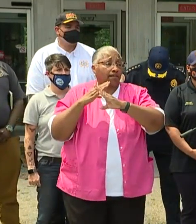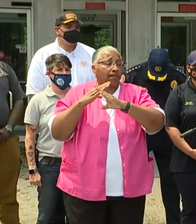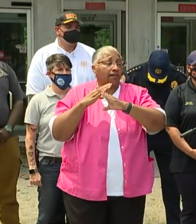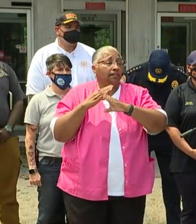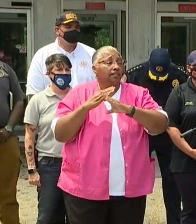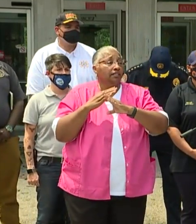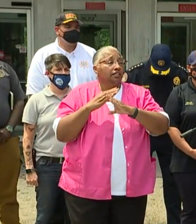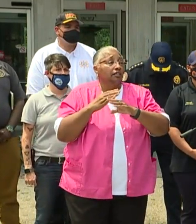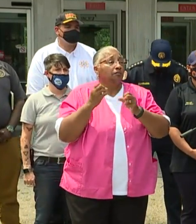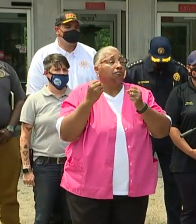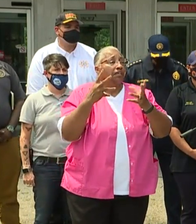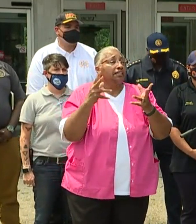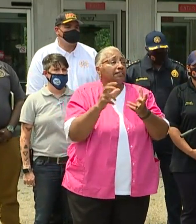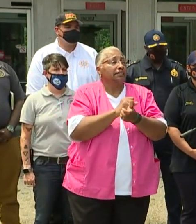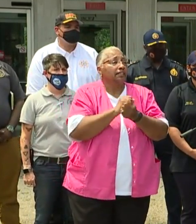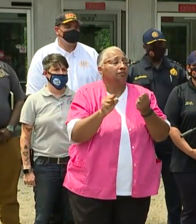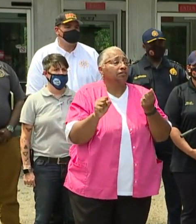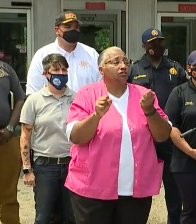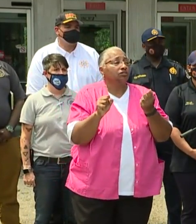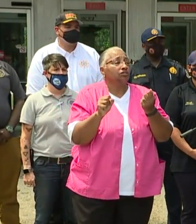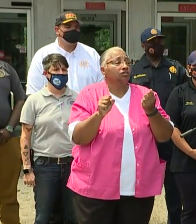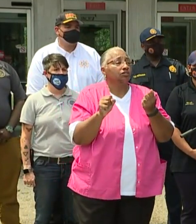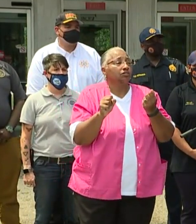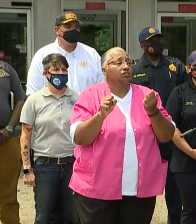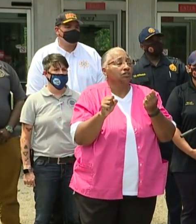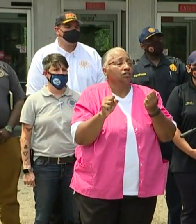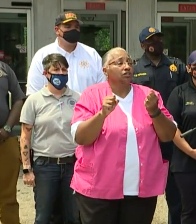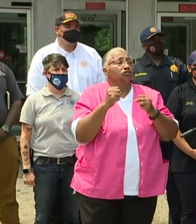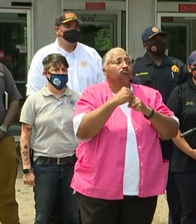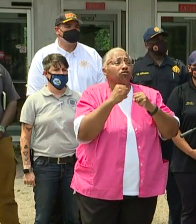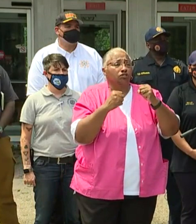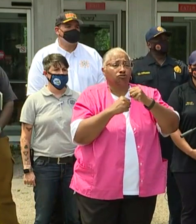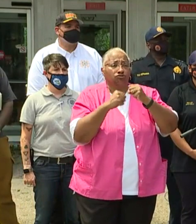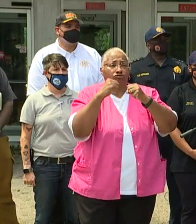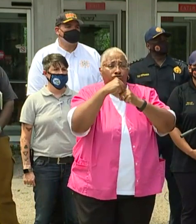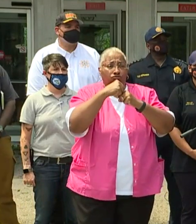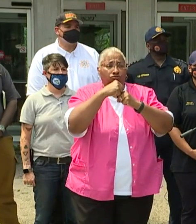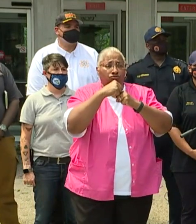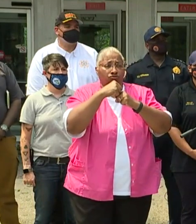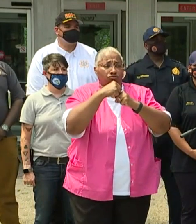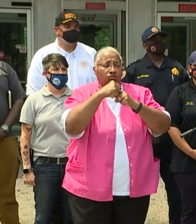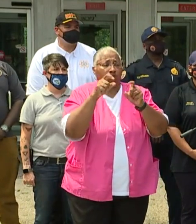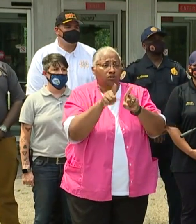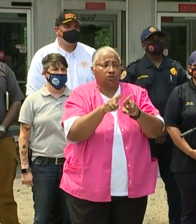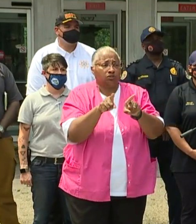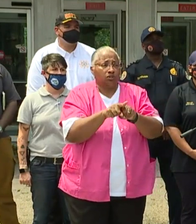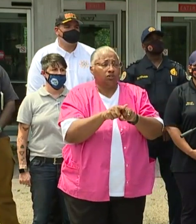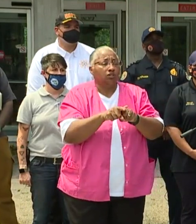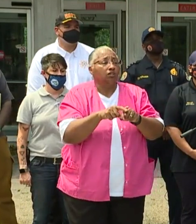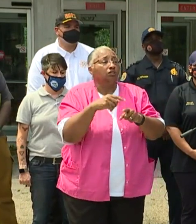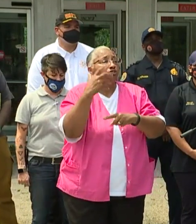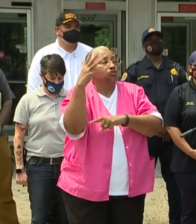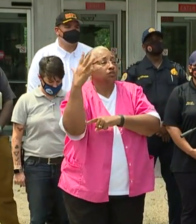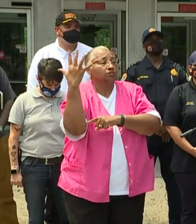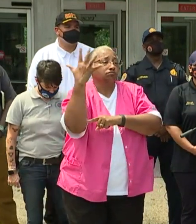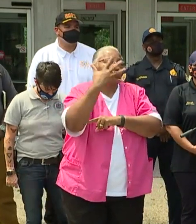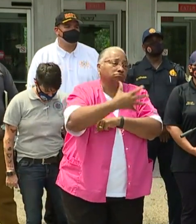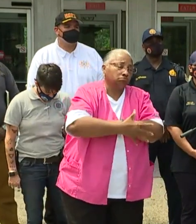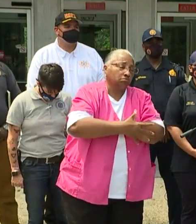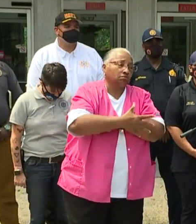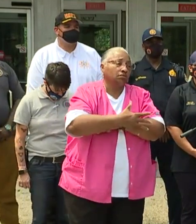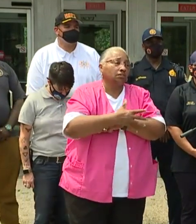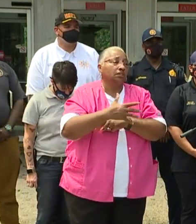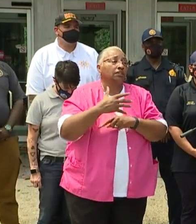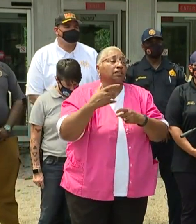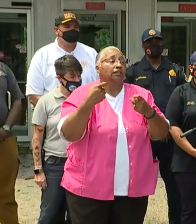and many damaged and destroyed structures. There are many trees and limbs down, and many down power